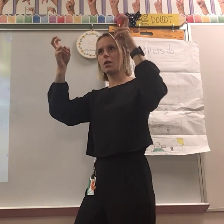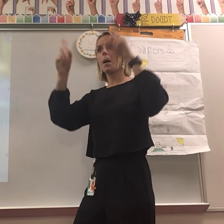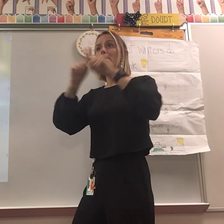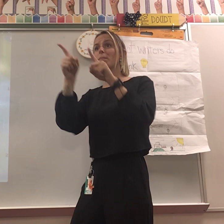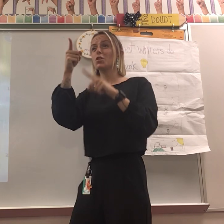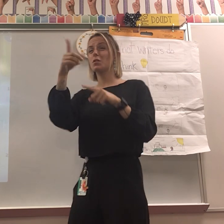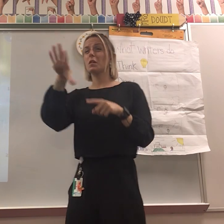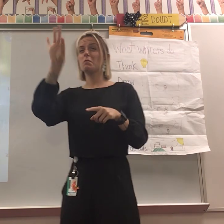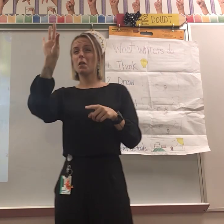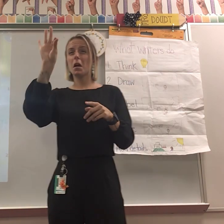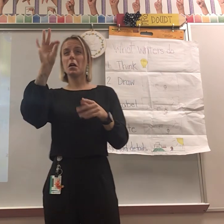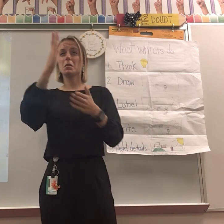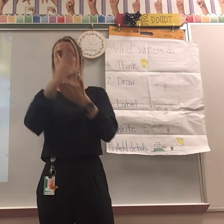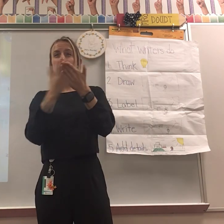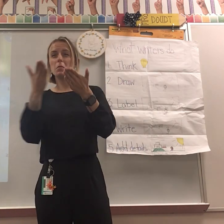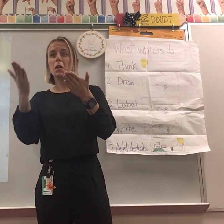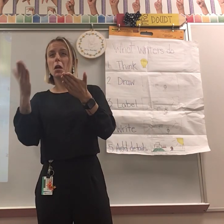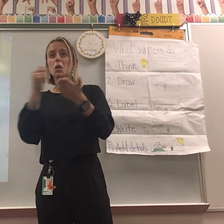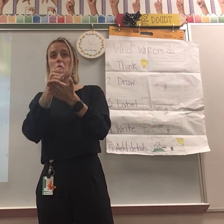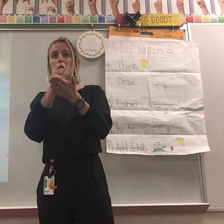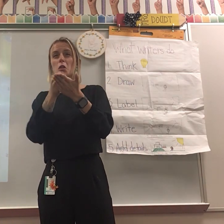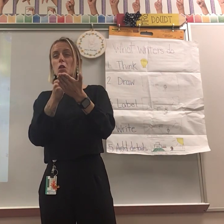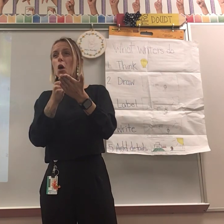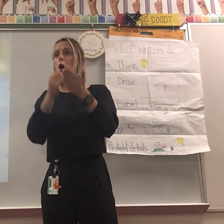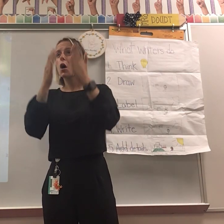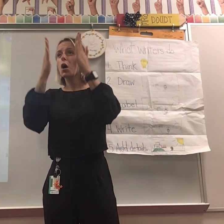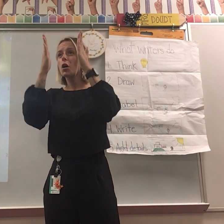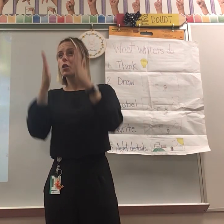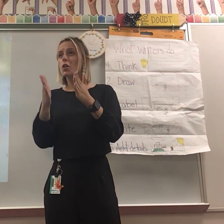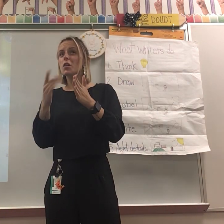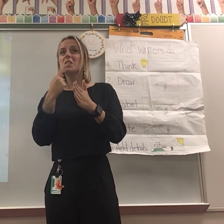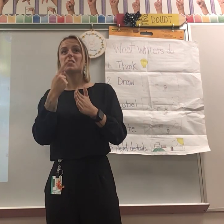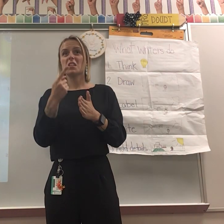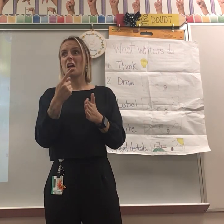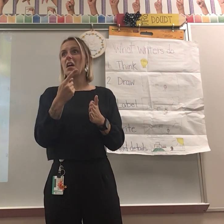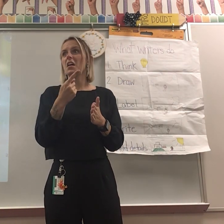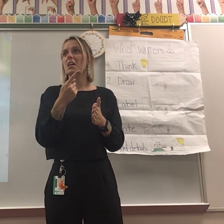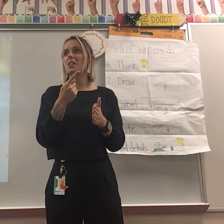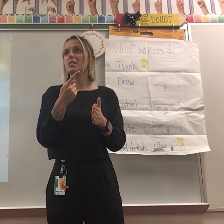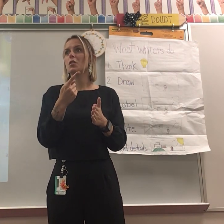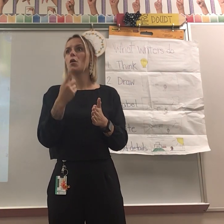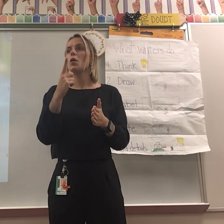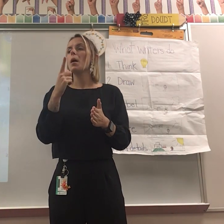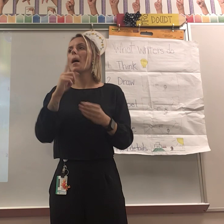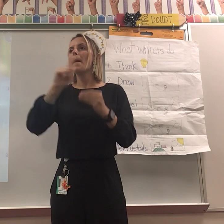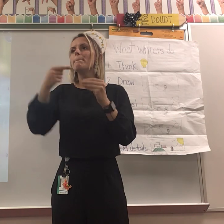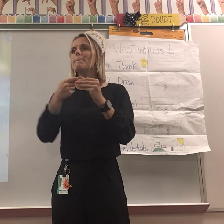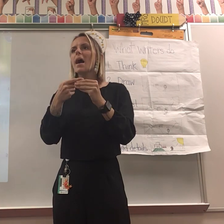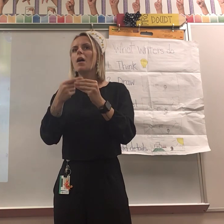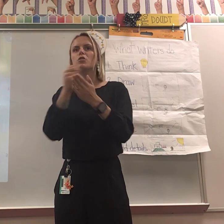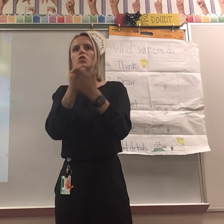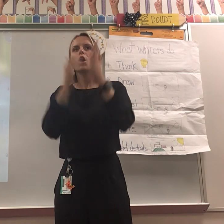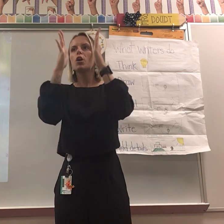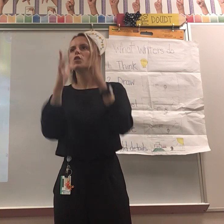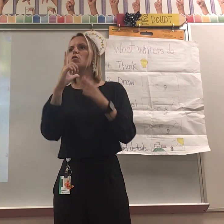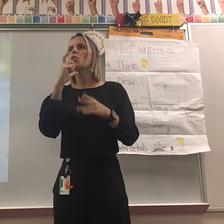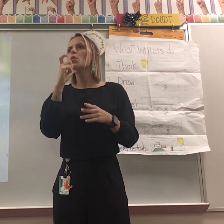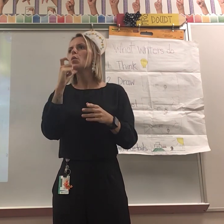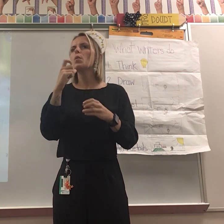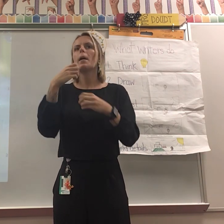said about the artist that built big bugs or the artist that made trolls, and you can quote their words. So you can